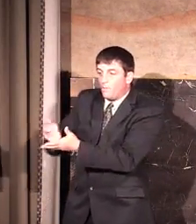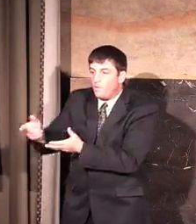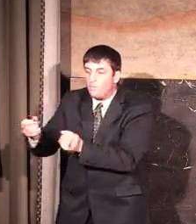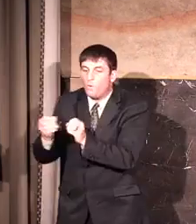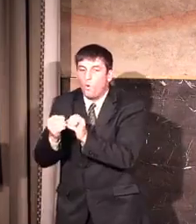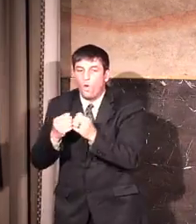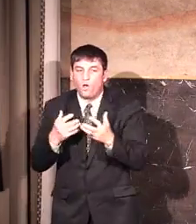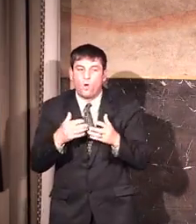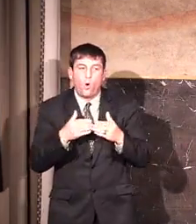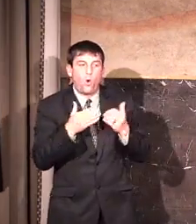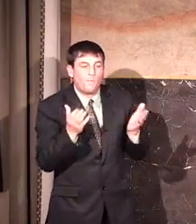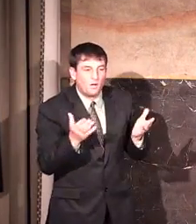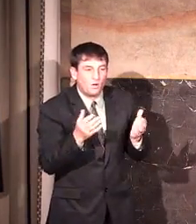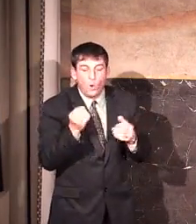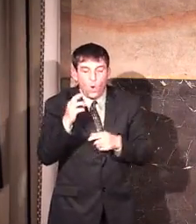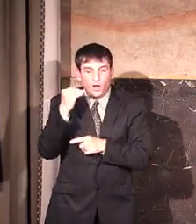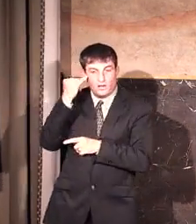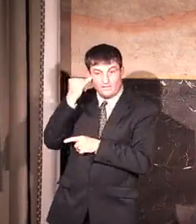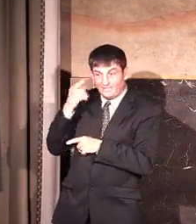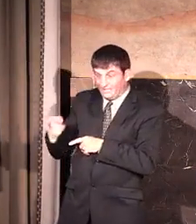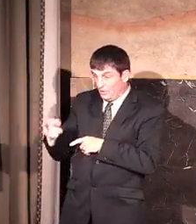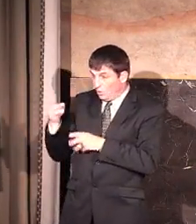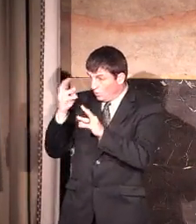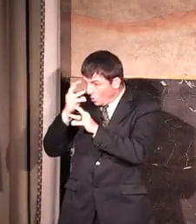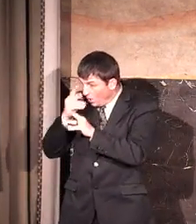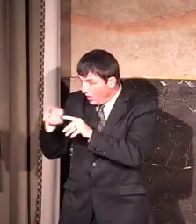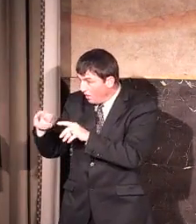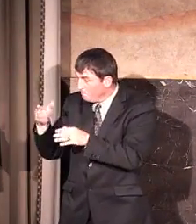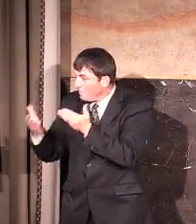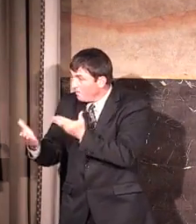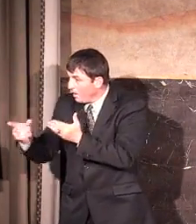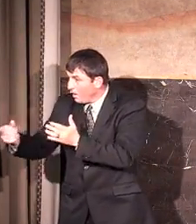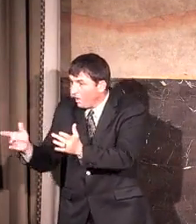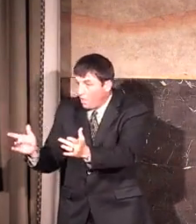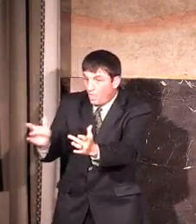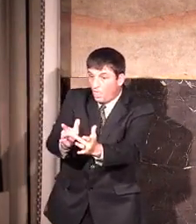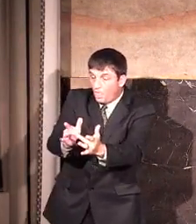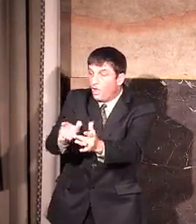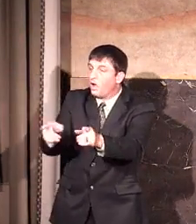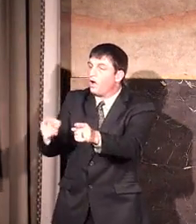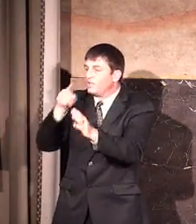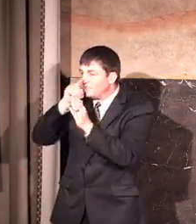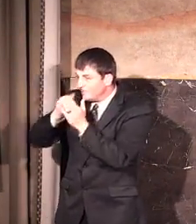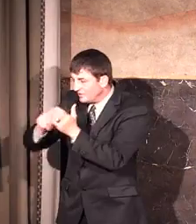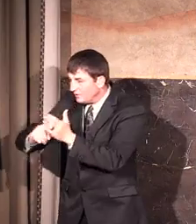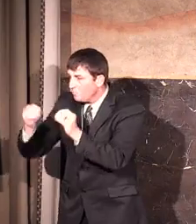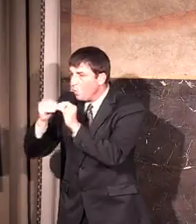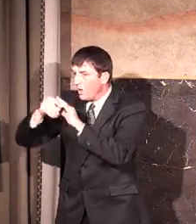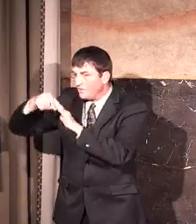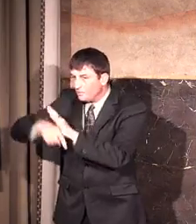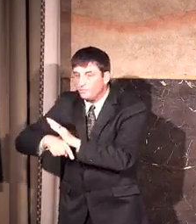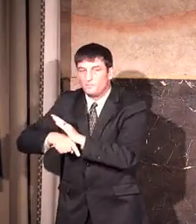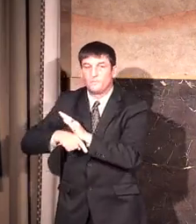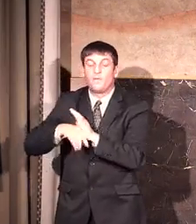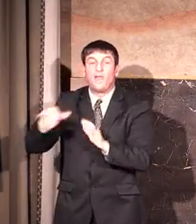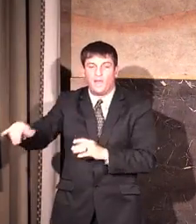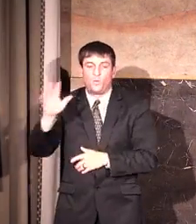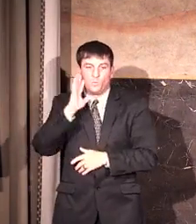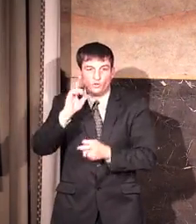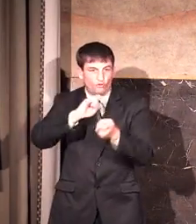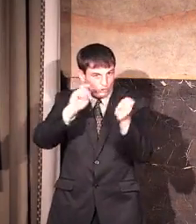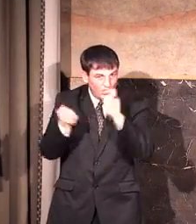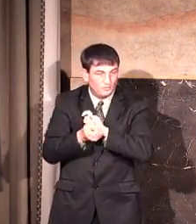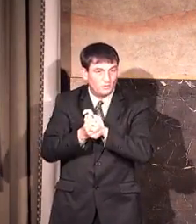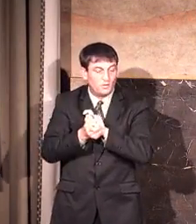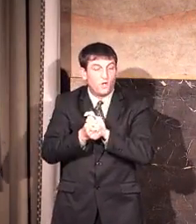you find out about maybe a concerning exposure, digging a little bit deeper. So it's going to change and depend. But I think that the goal with these